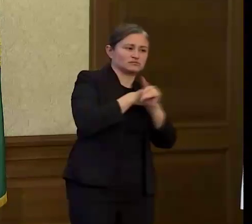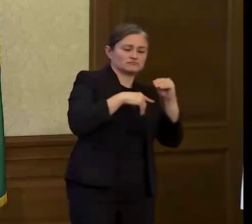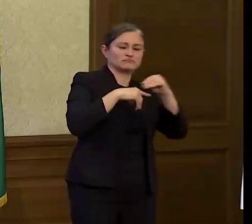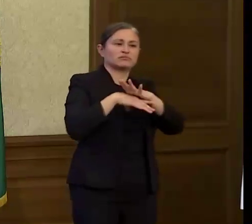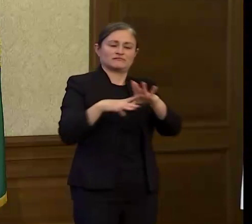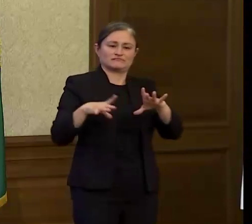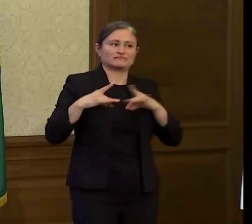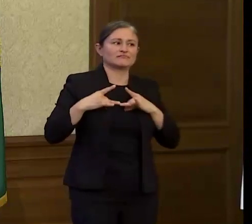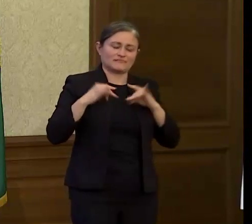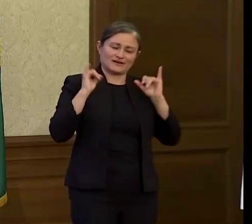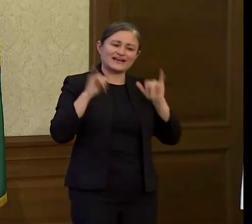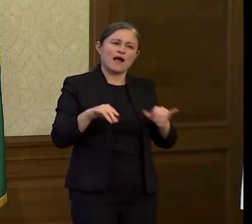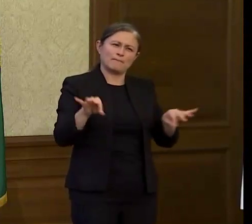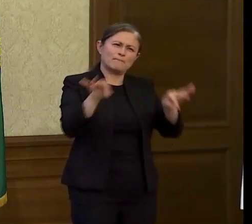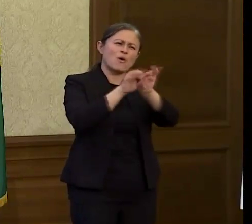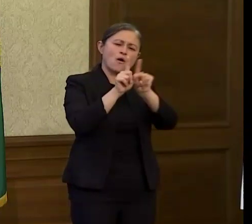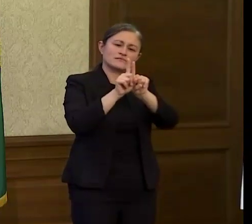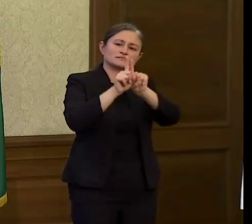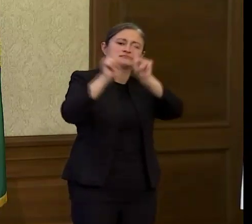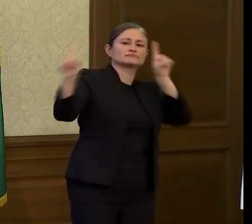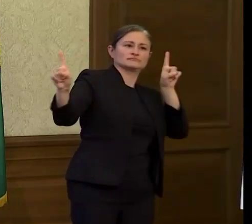on our walks around the block.